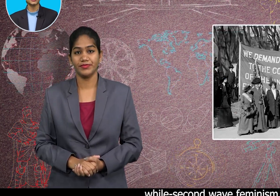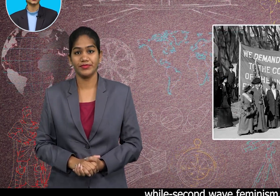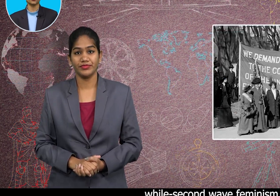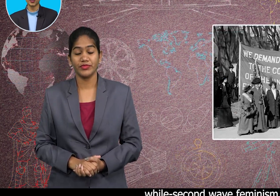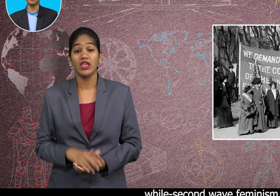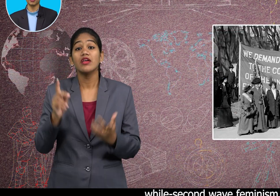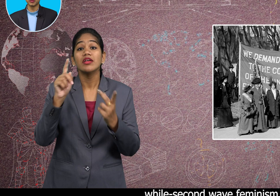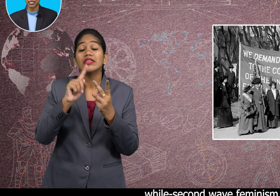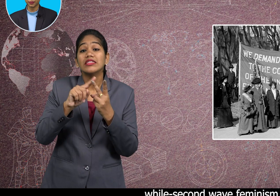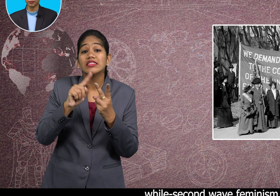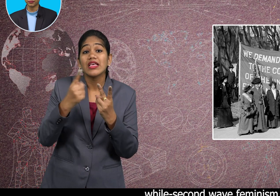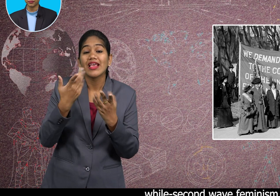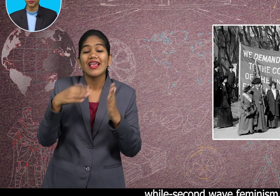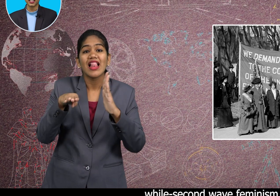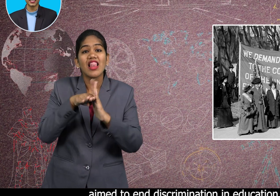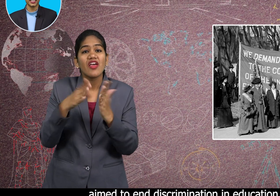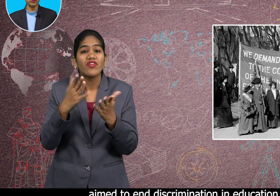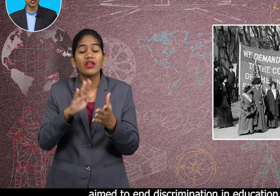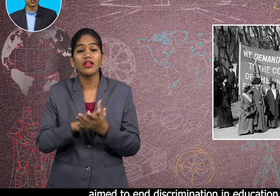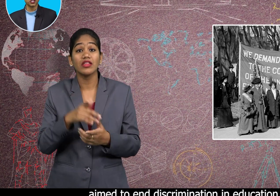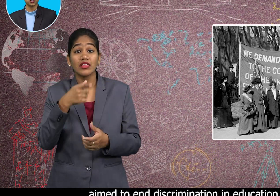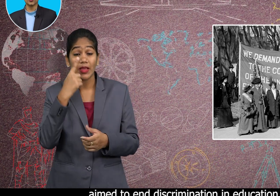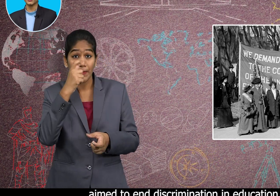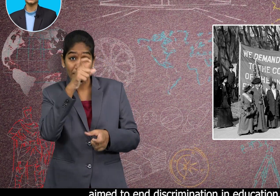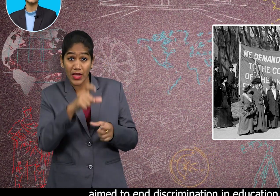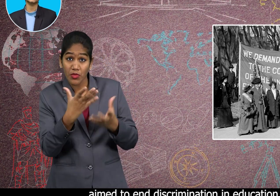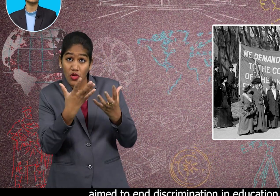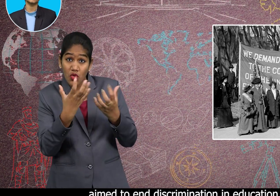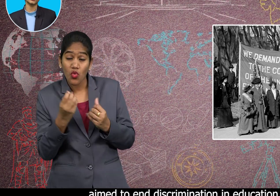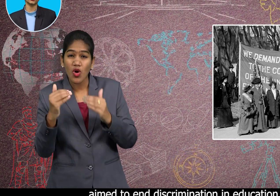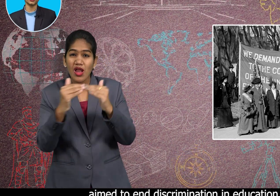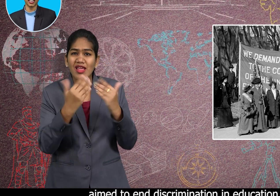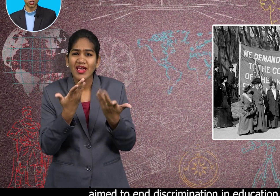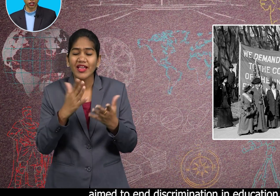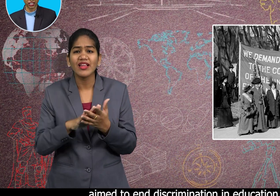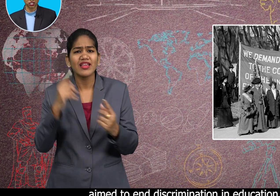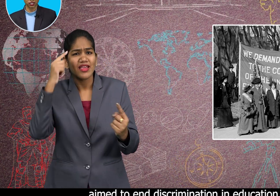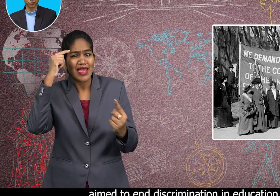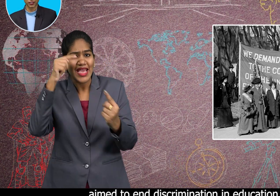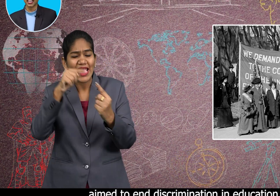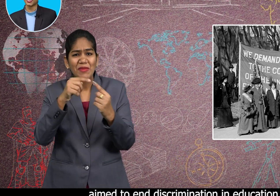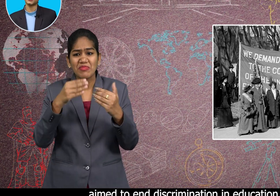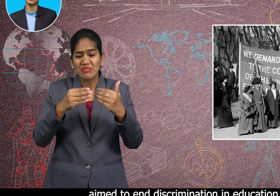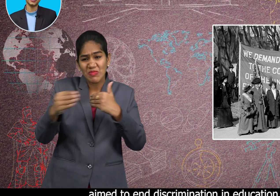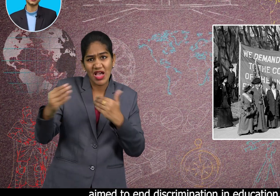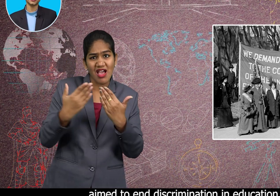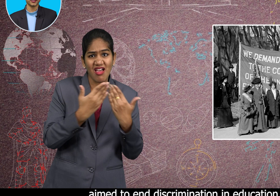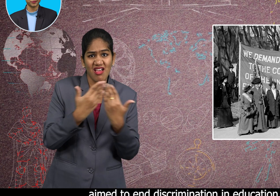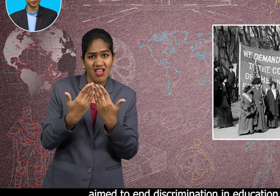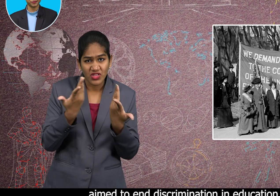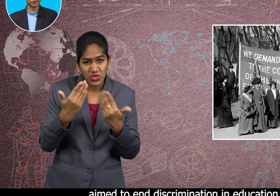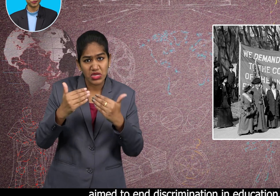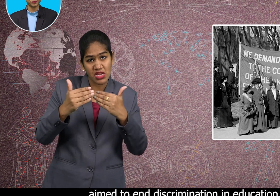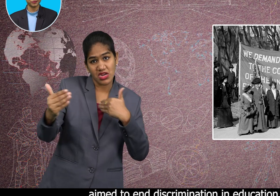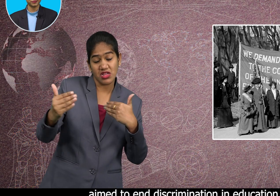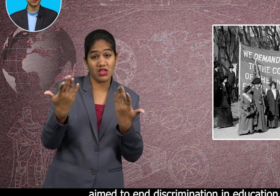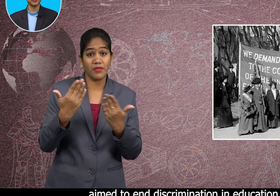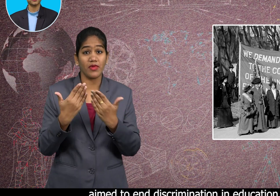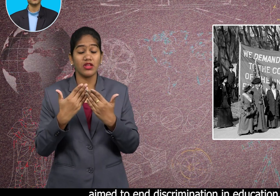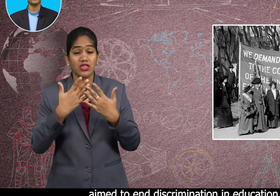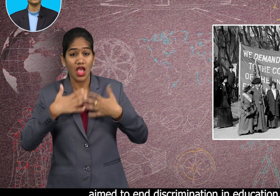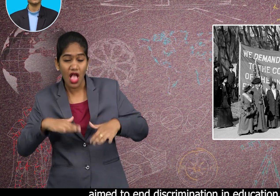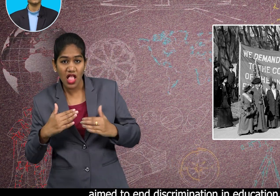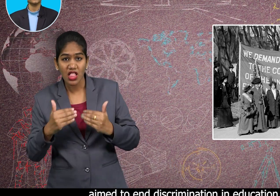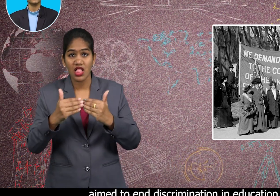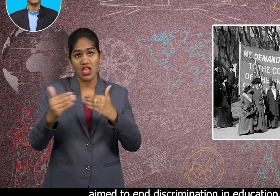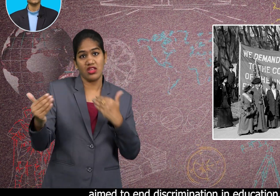while second wave feminism aimed to end discrimination in education and health.